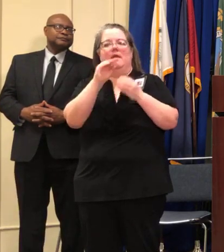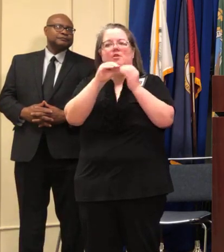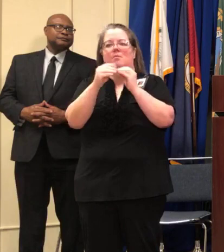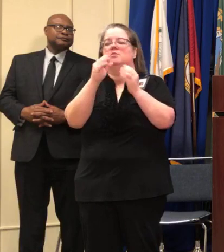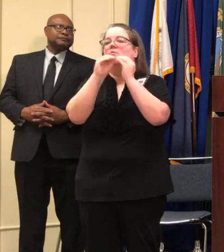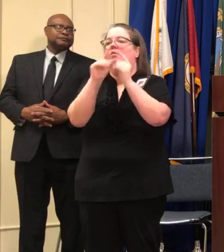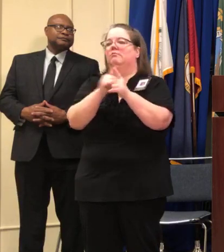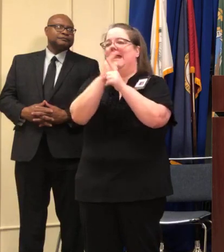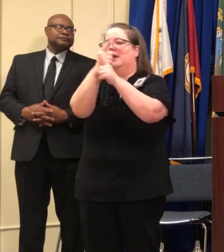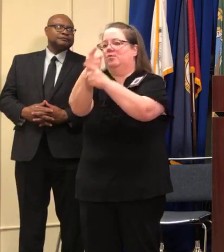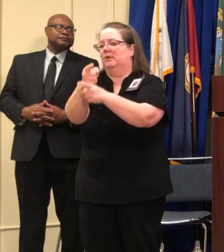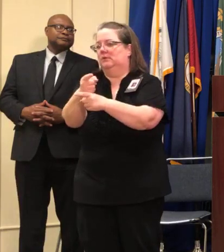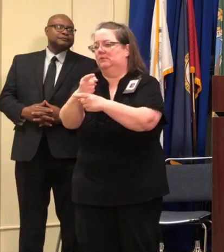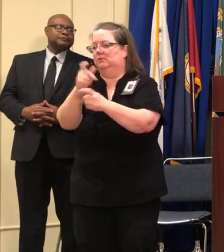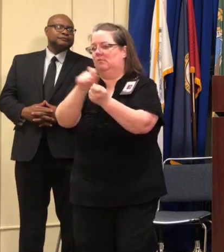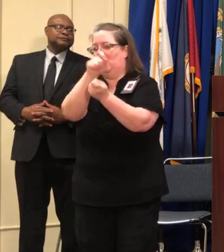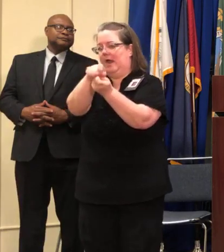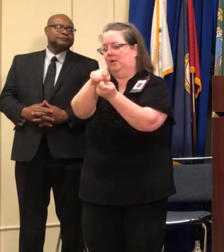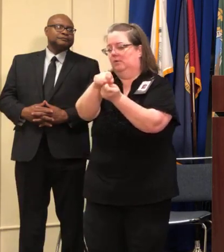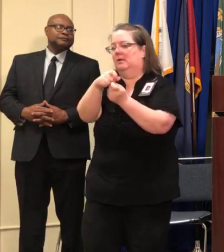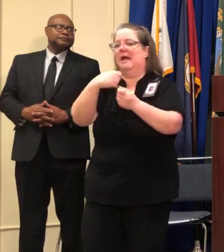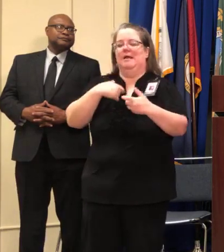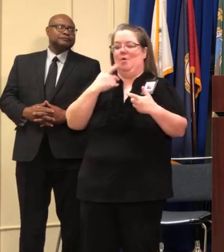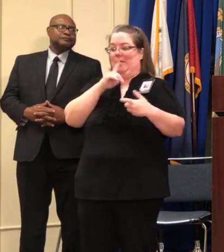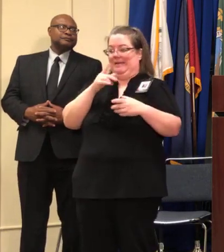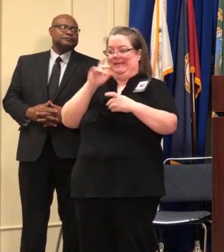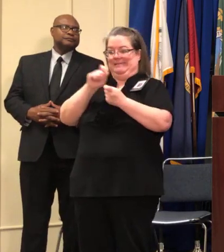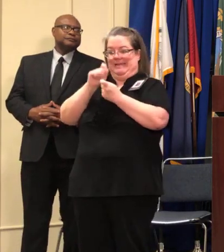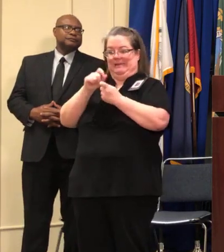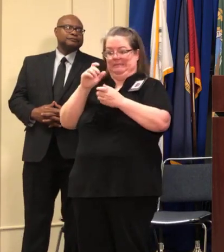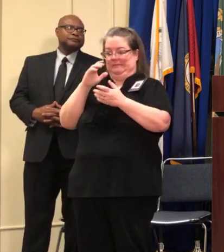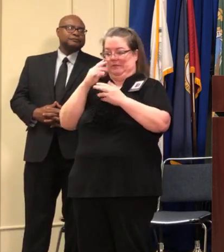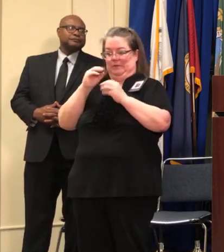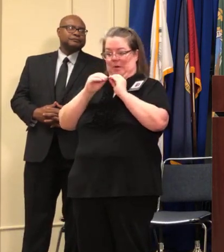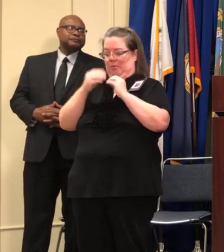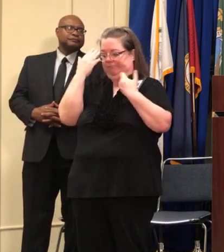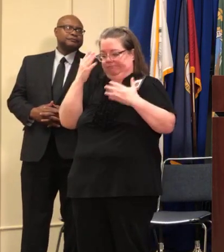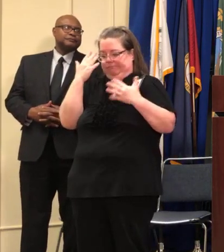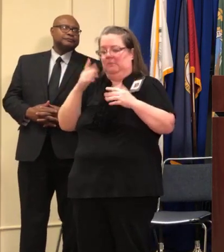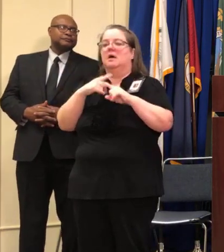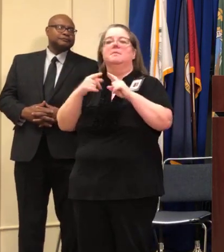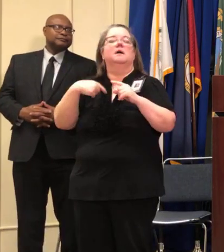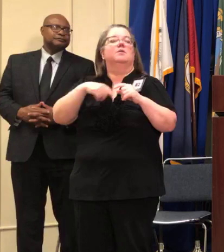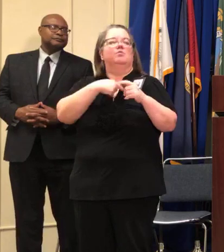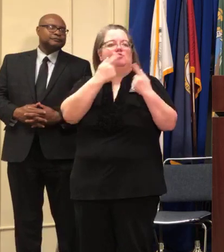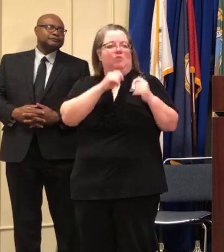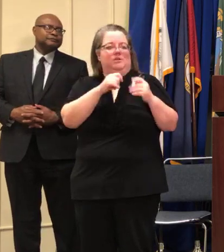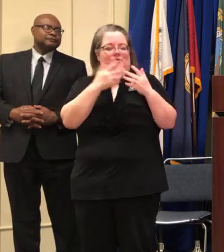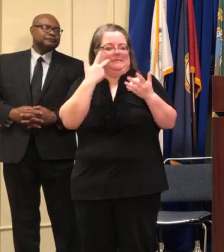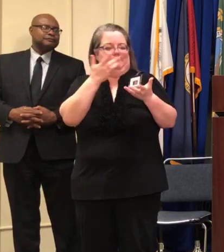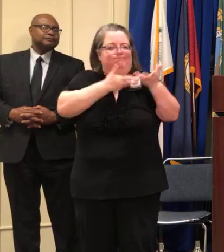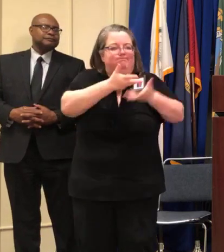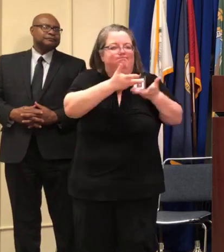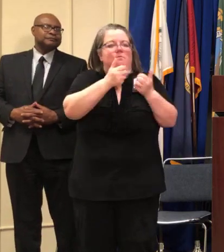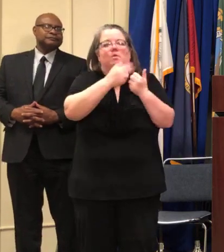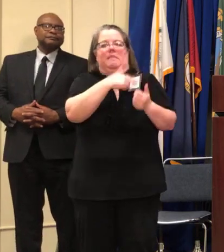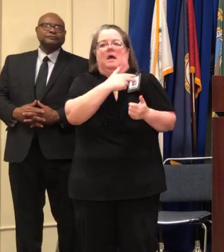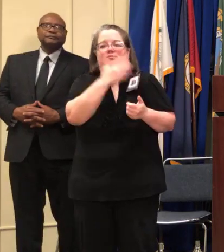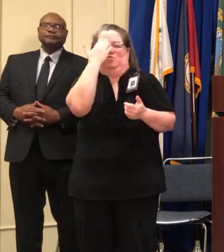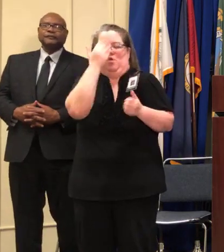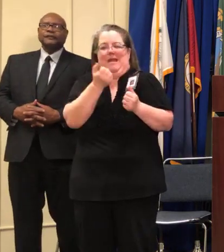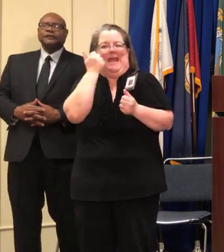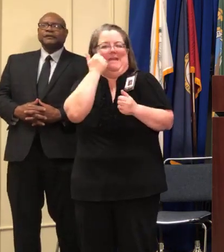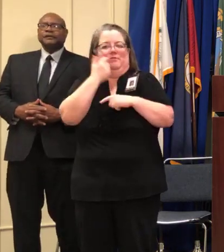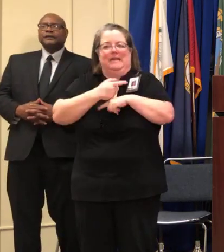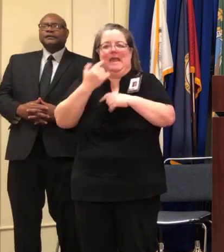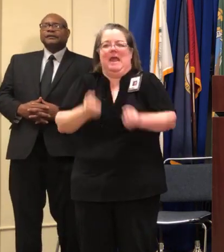know, I've said every day I don't have a number off the top of my head because it wasn't necessarily an accurate number. So we're trying to see how we can work with the hospitals to know every day how